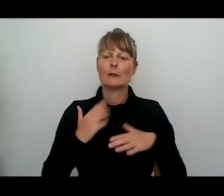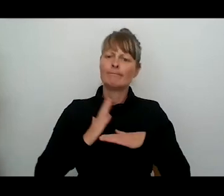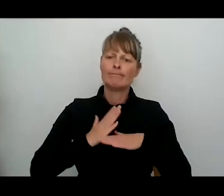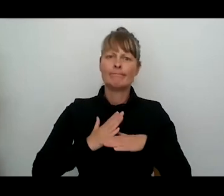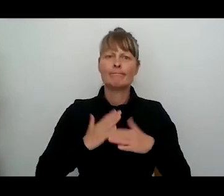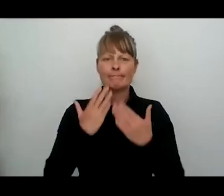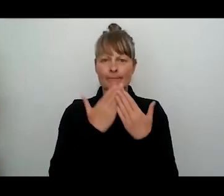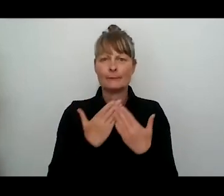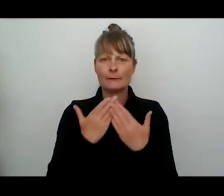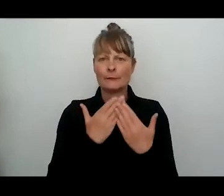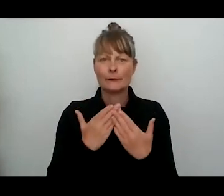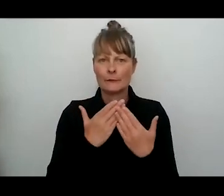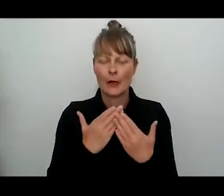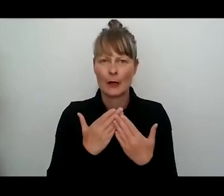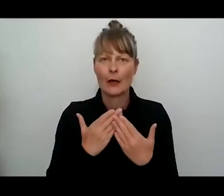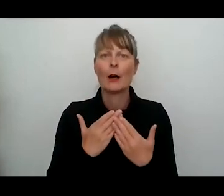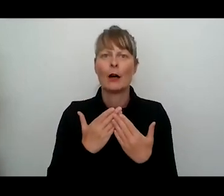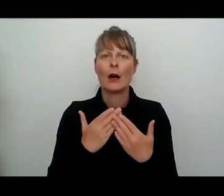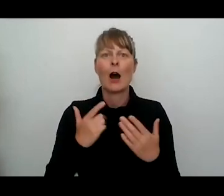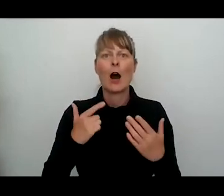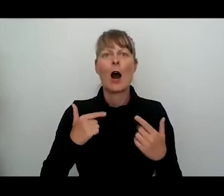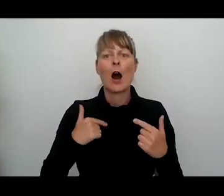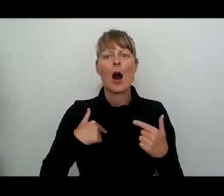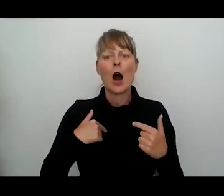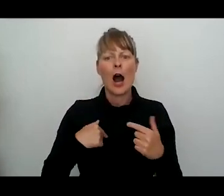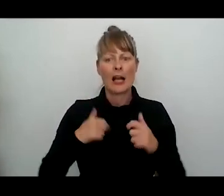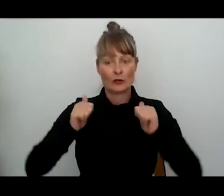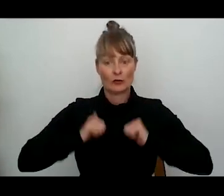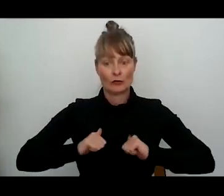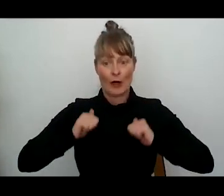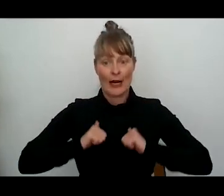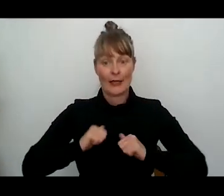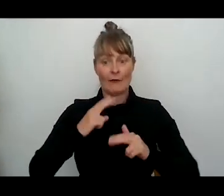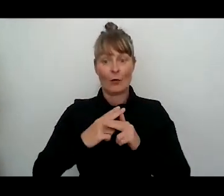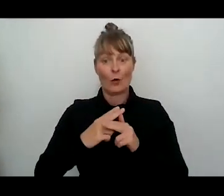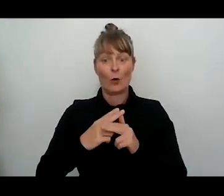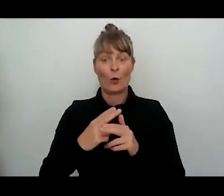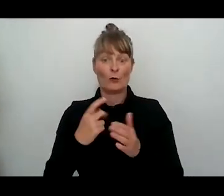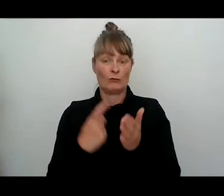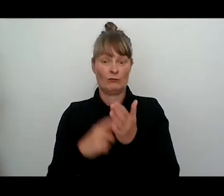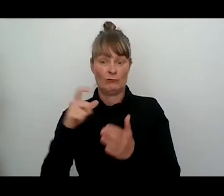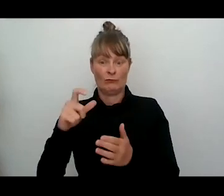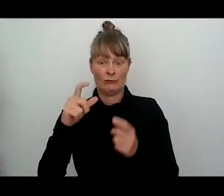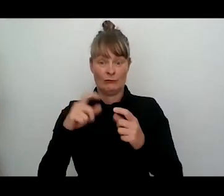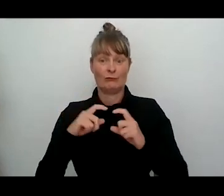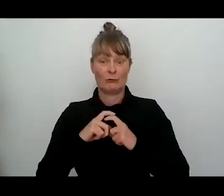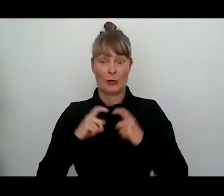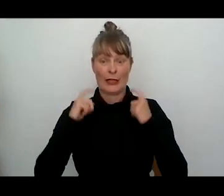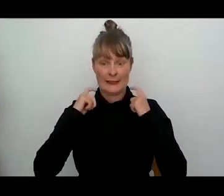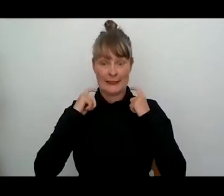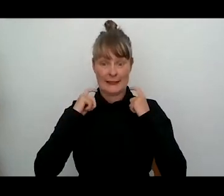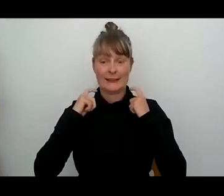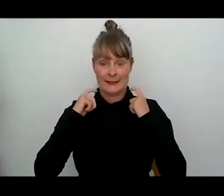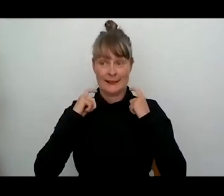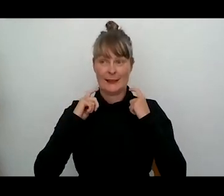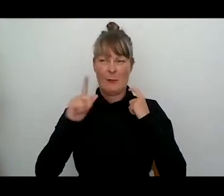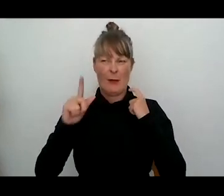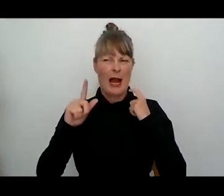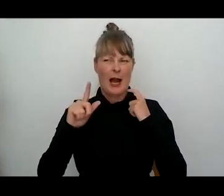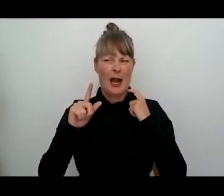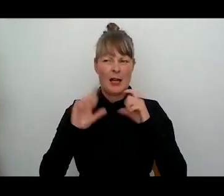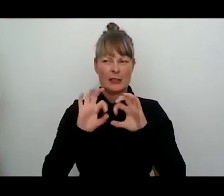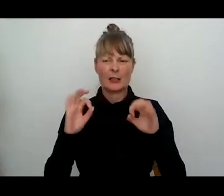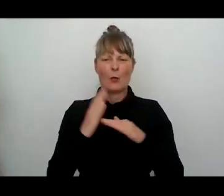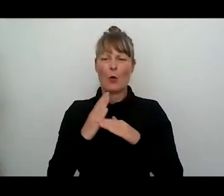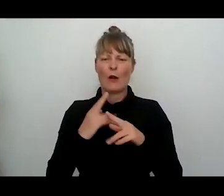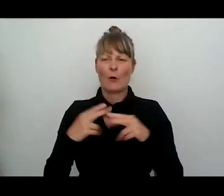went forward to train to be a Catholic priest for a couple of years. And it didn't quite work out for me. But on the way out, I was